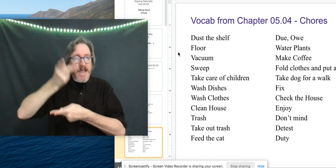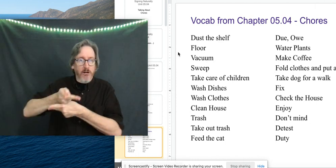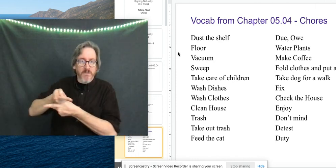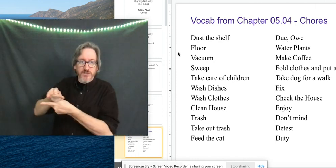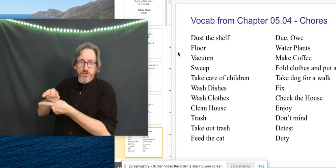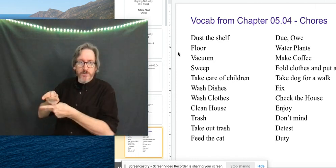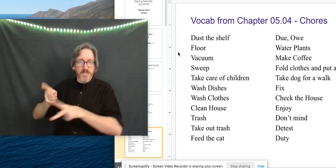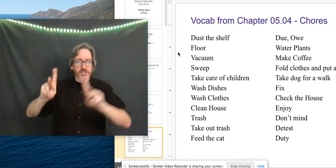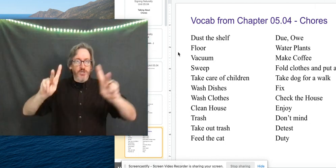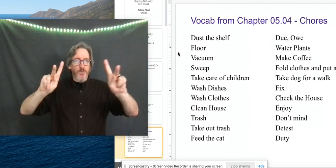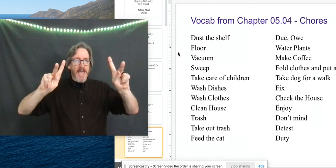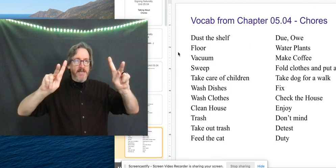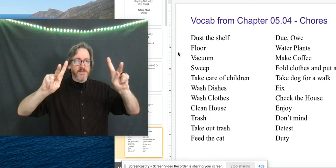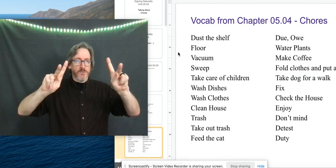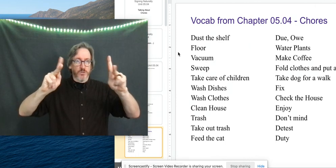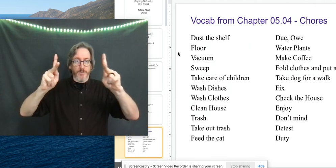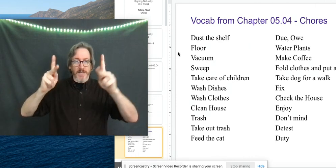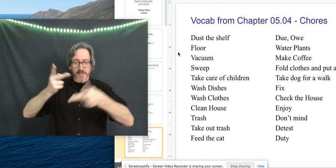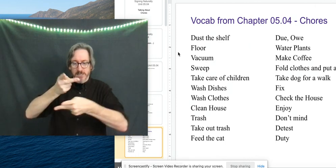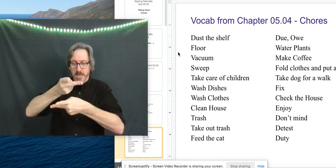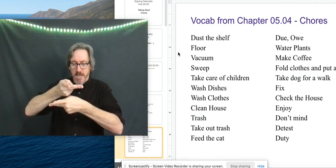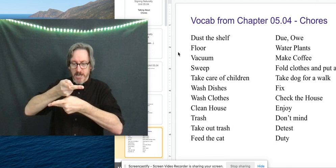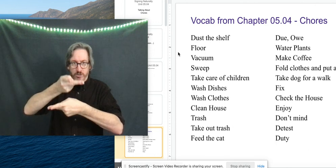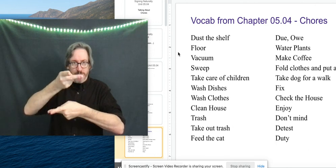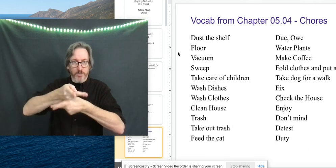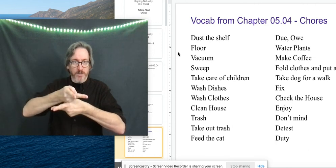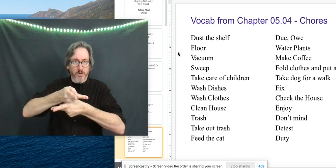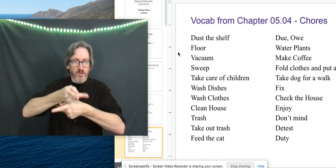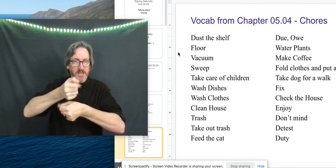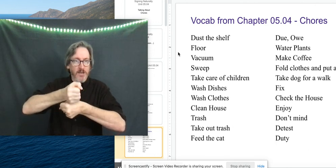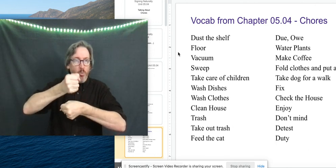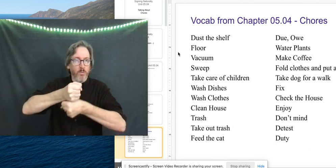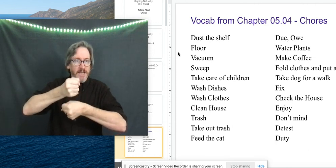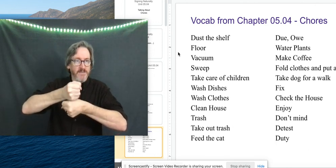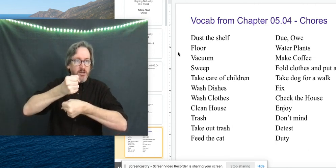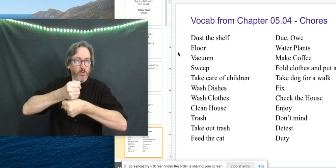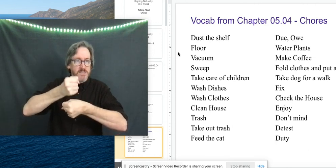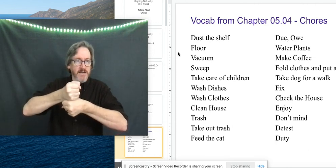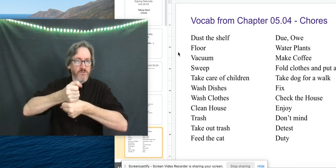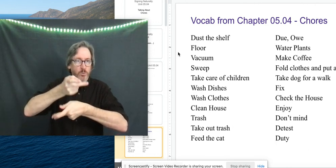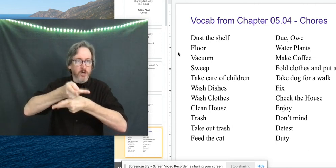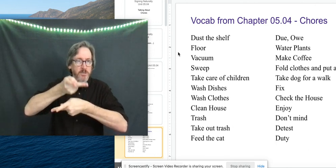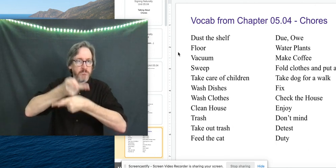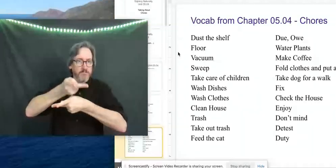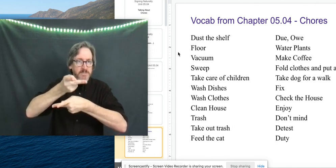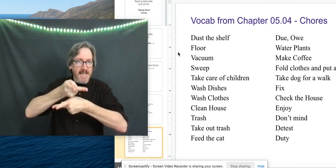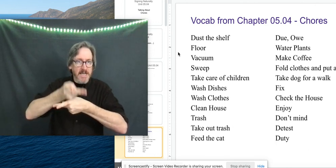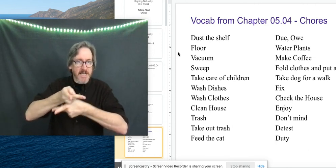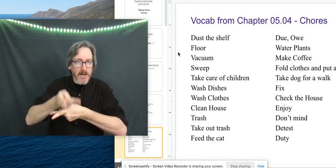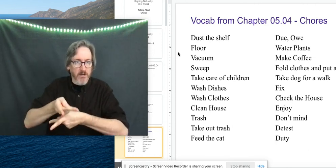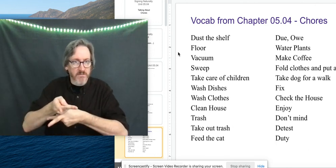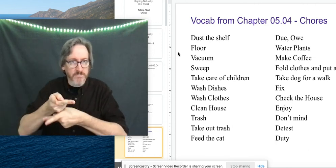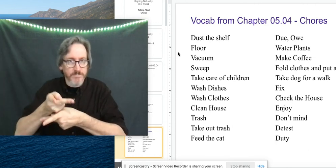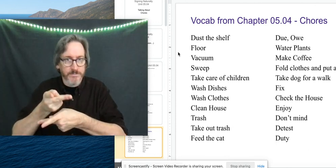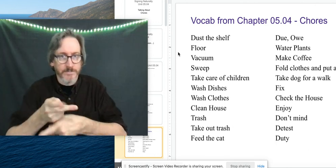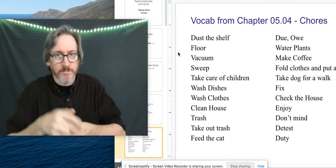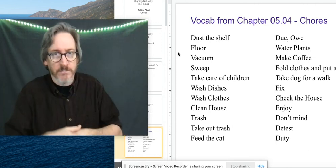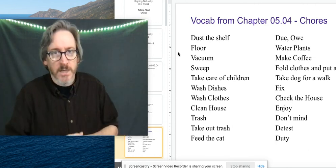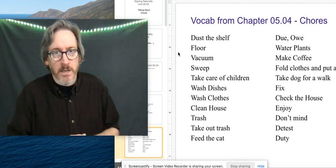Take care of children. It's 2 Ks or 2 Ps, and you just put them over like the old sign for work. Take care